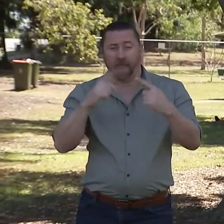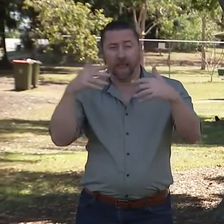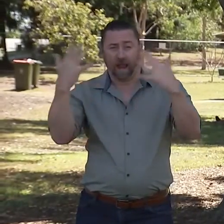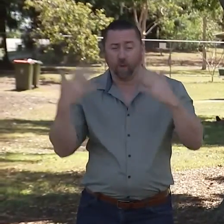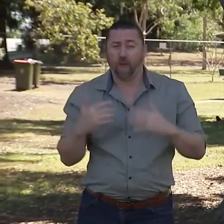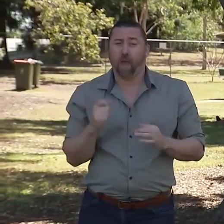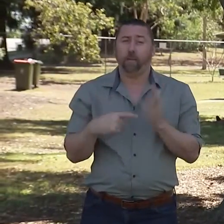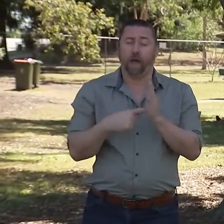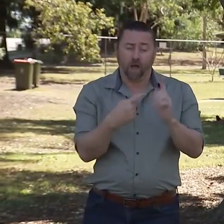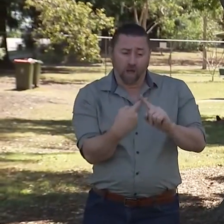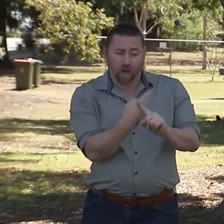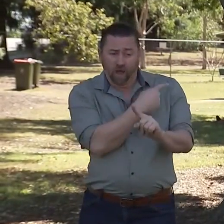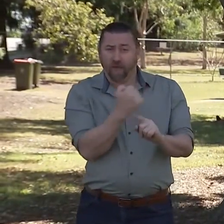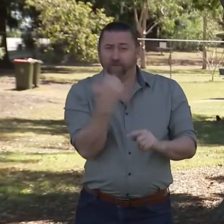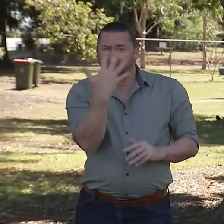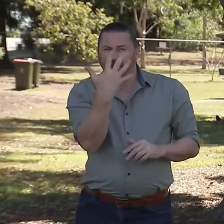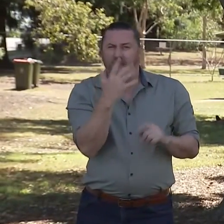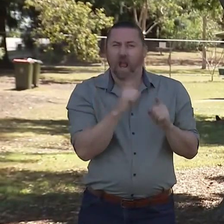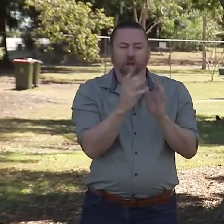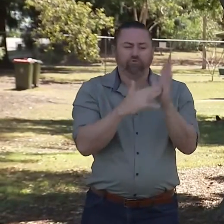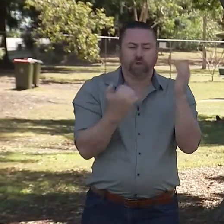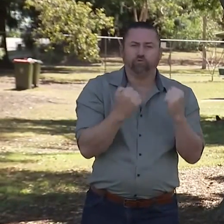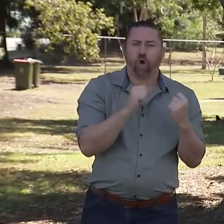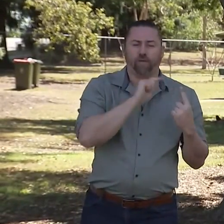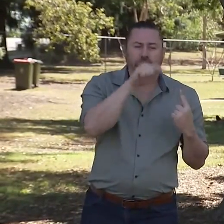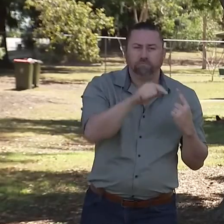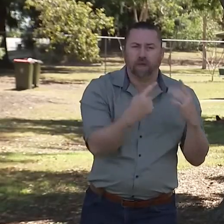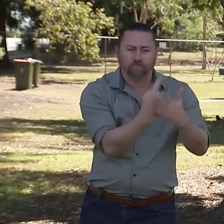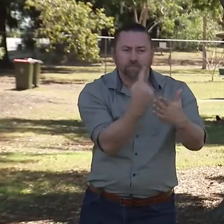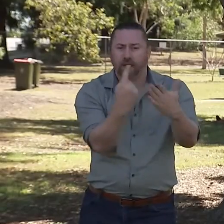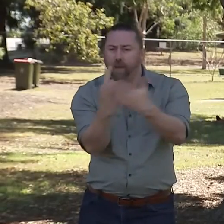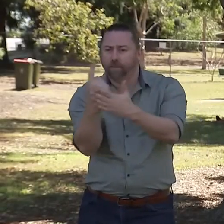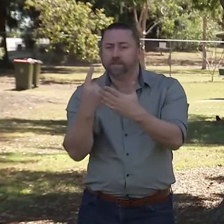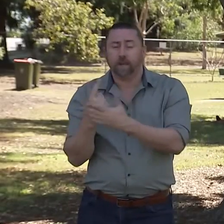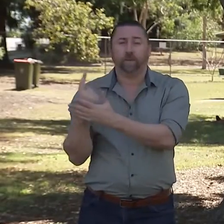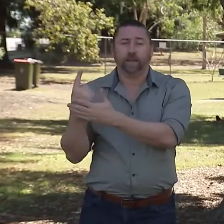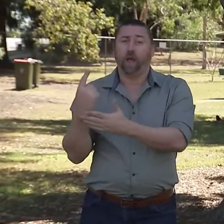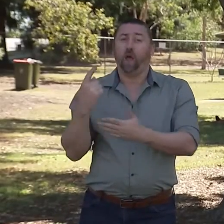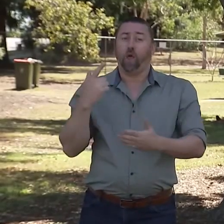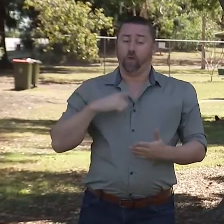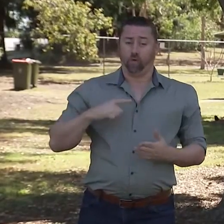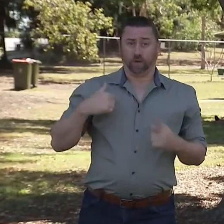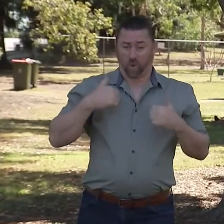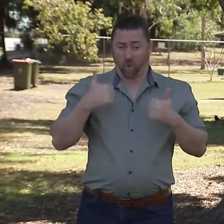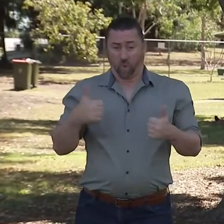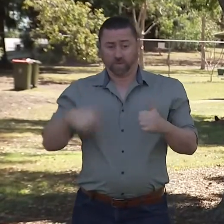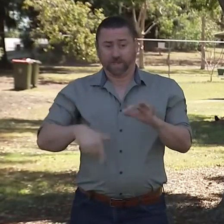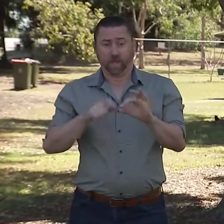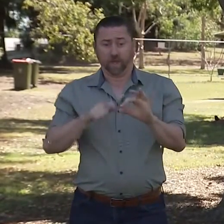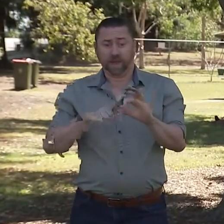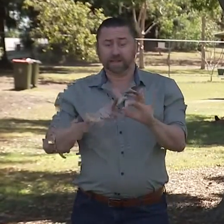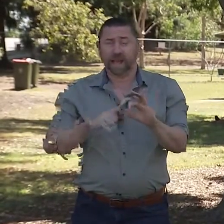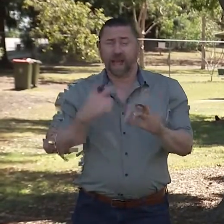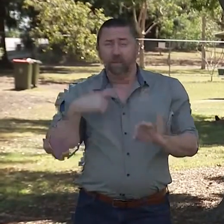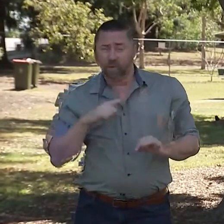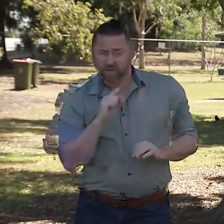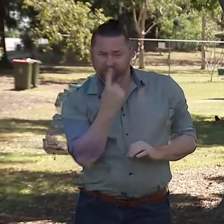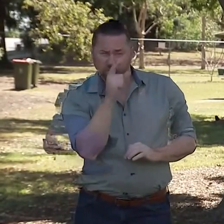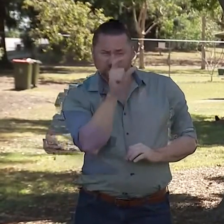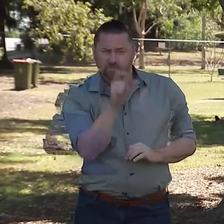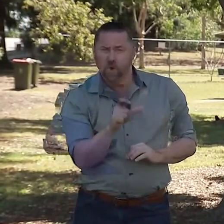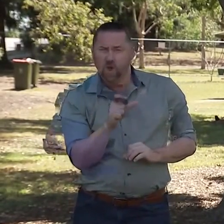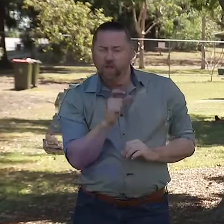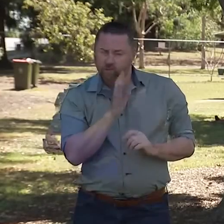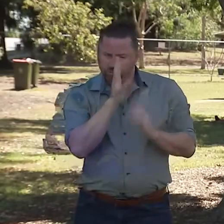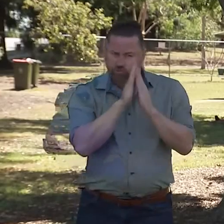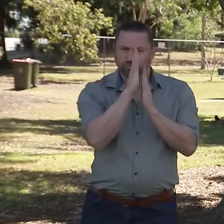months is because we're finding pretty much the first case in each outbreak. And that means we can get on it